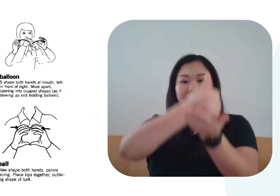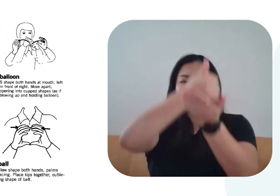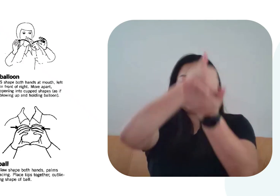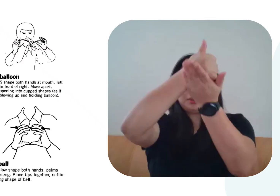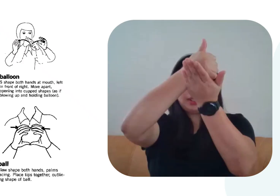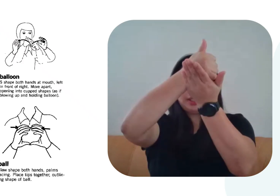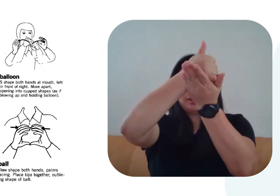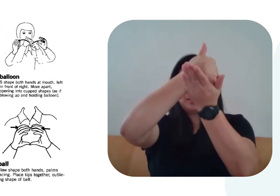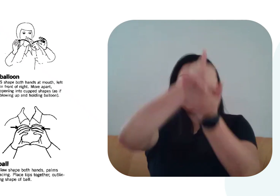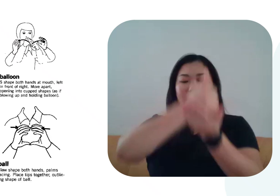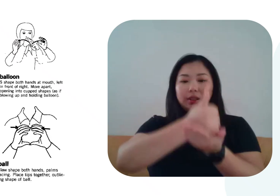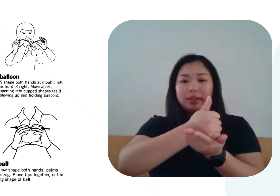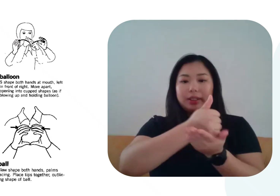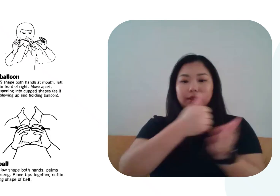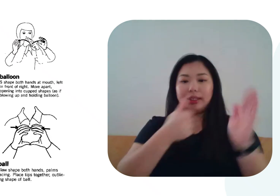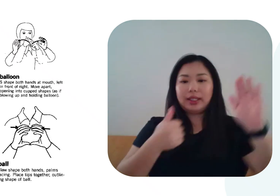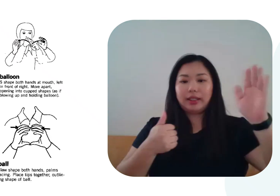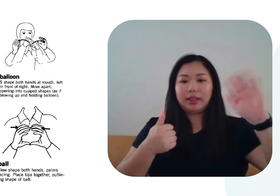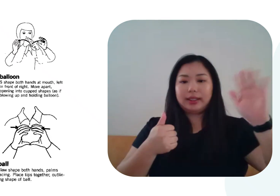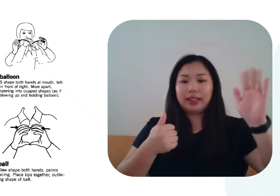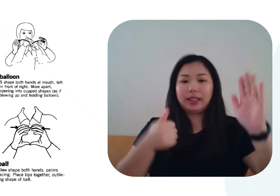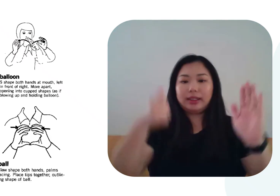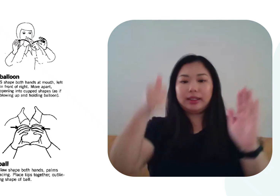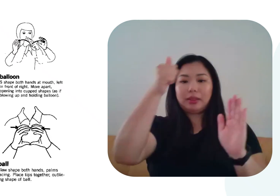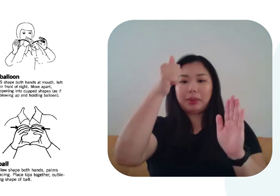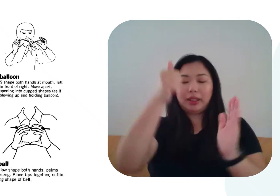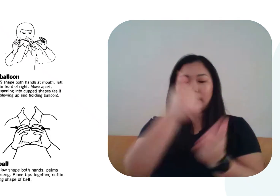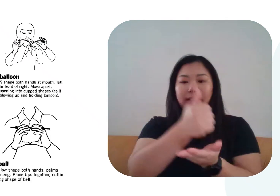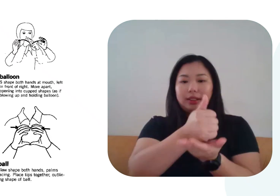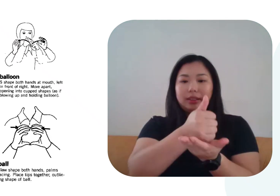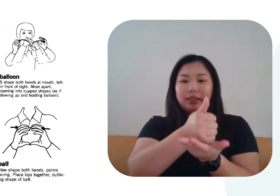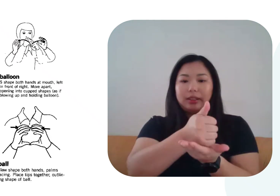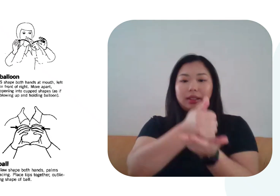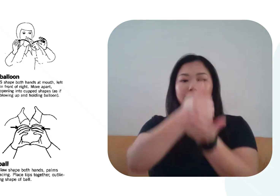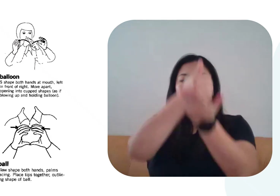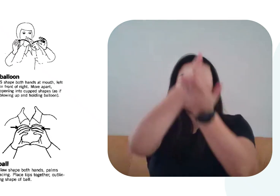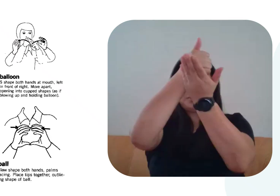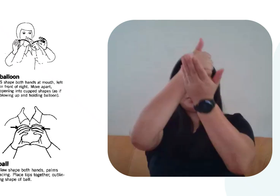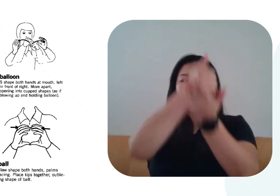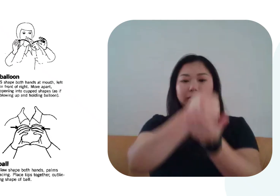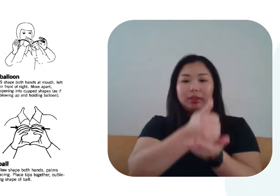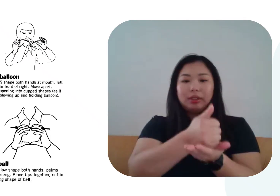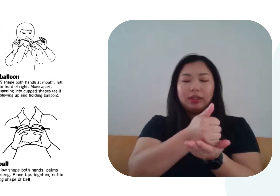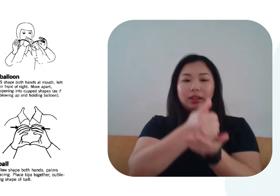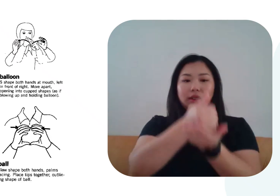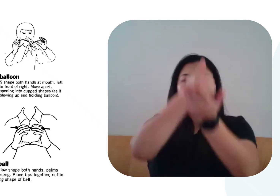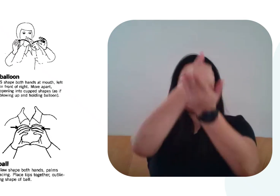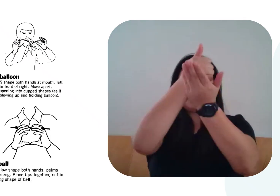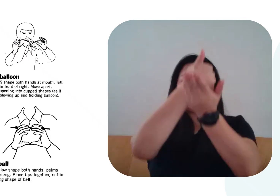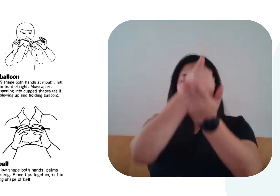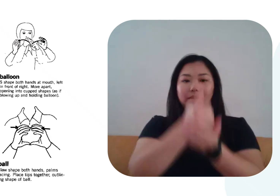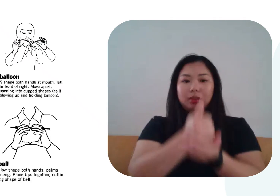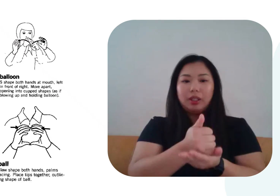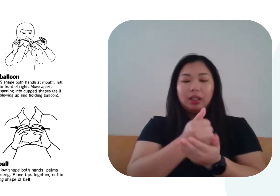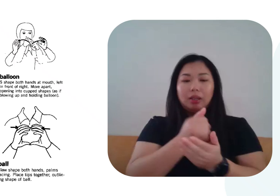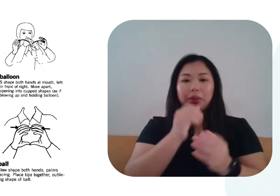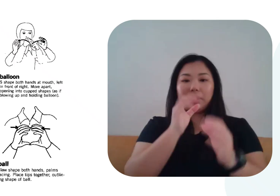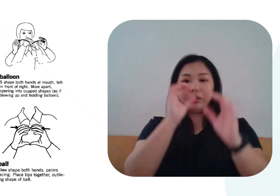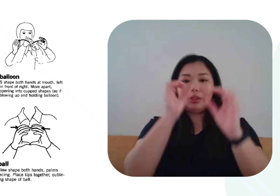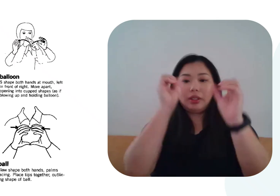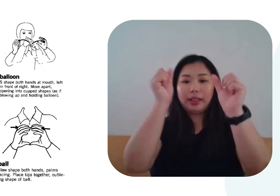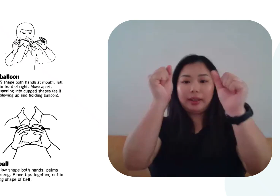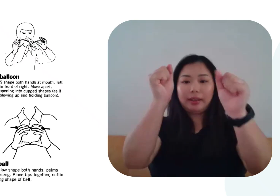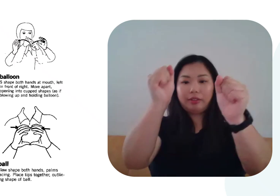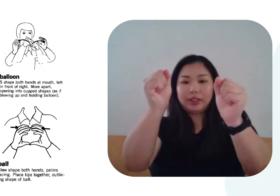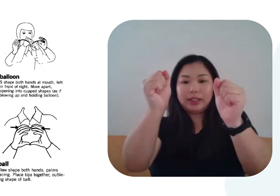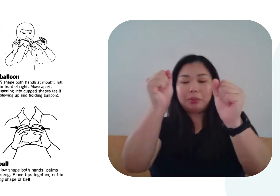and lift up together. So it's like this hand is helping this hand. Help, help.